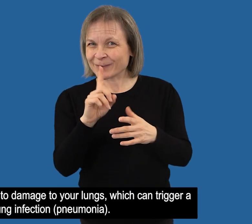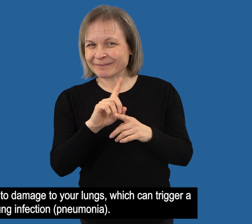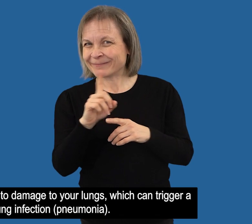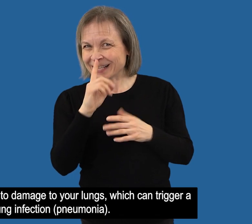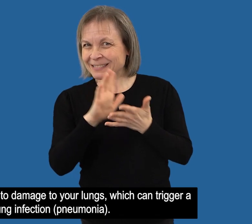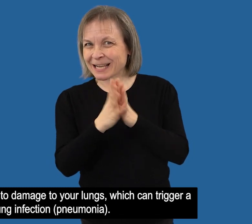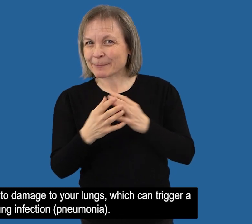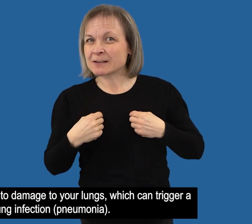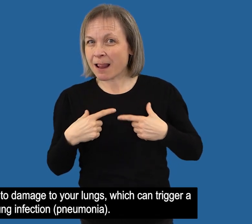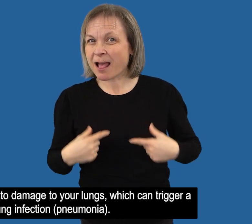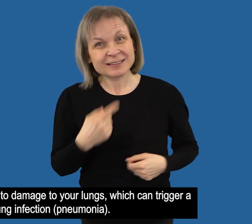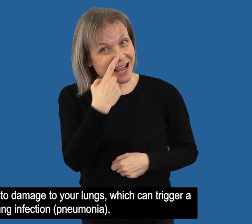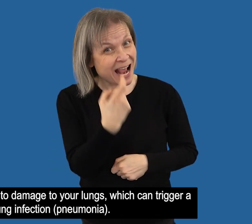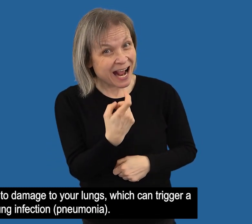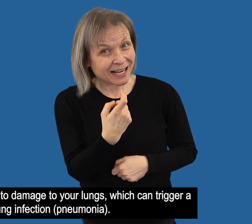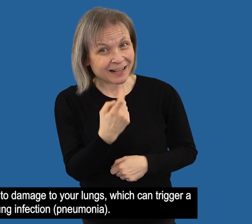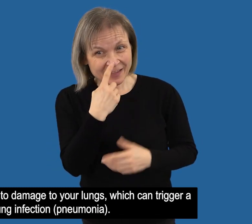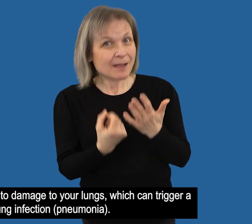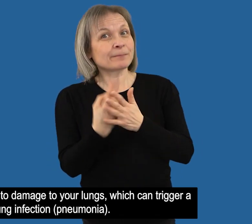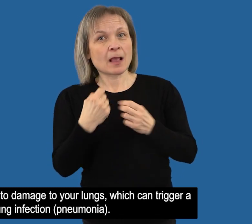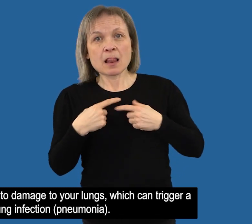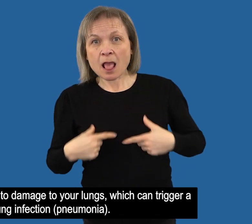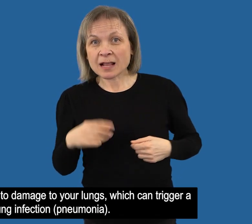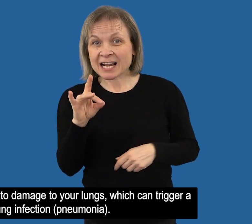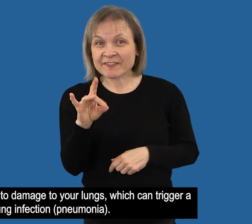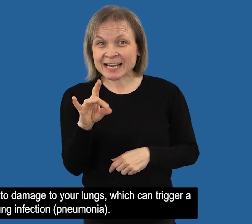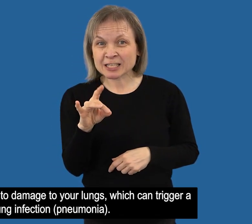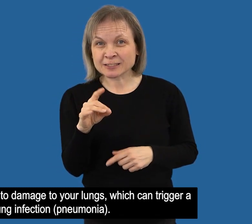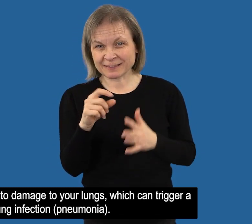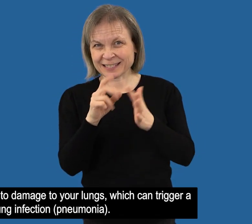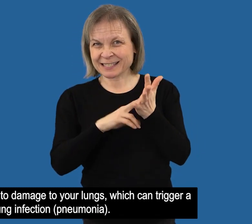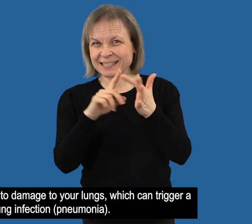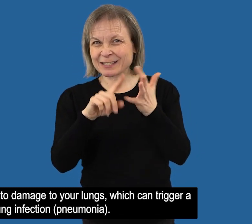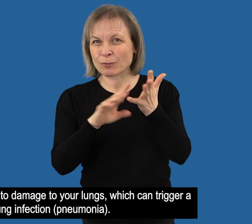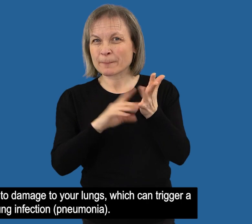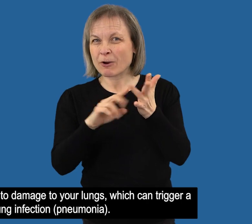Dysphagia can lead to damage to your lungs, which can trigger a lung infection, pneumonia.